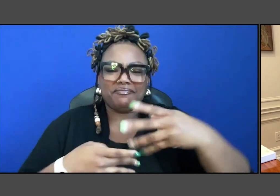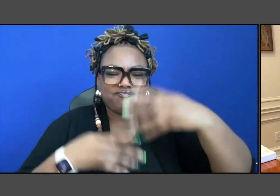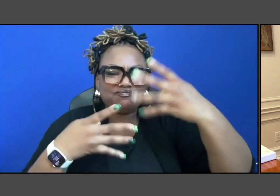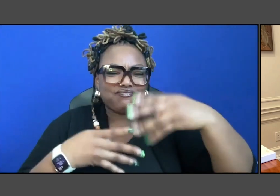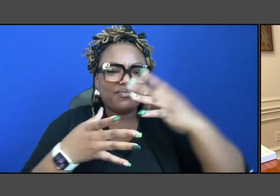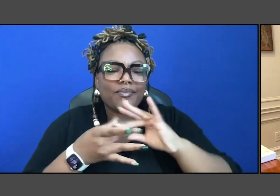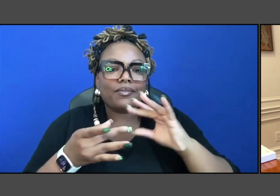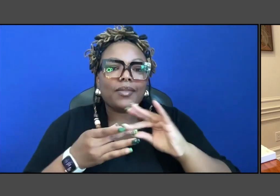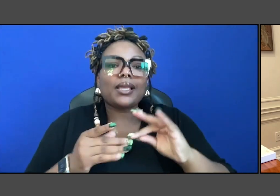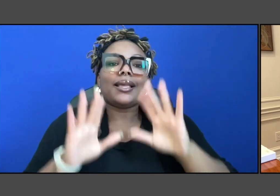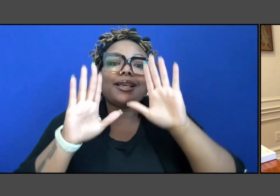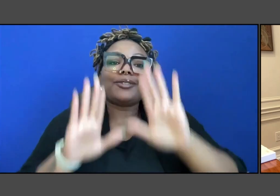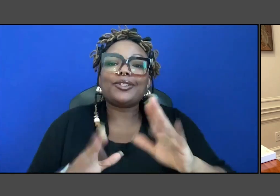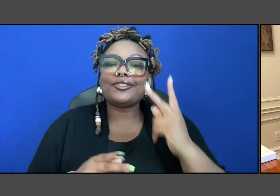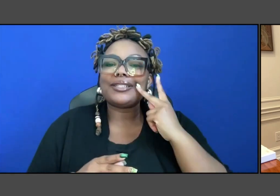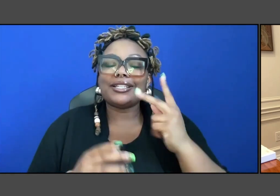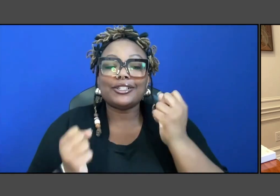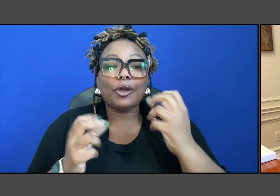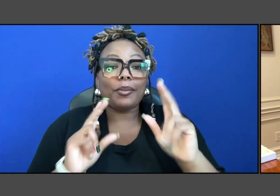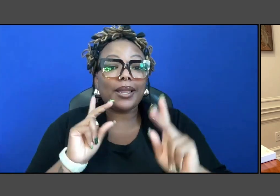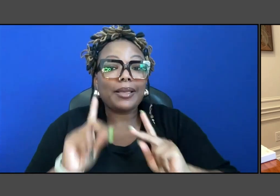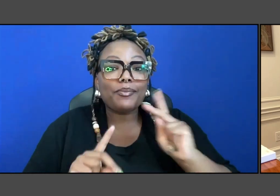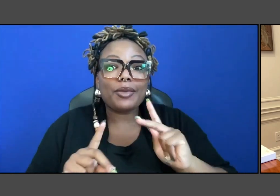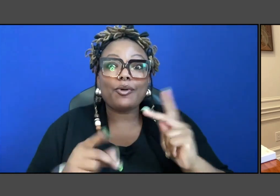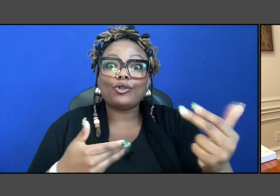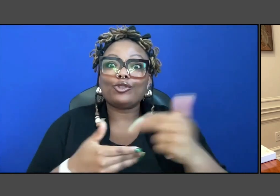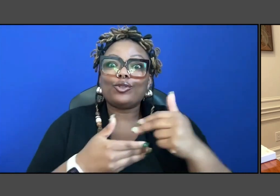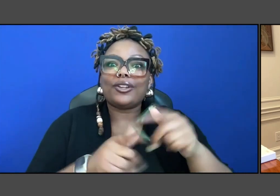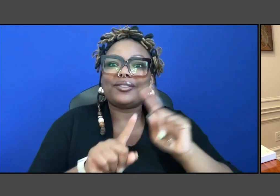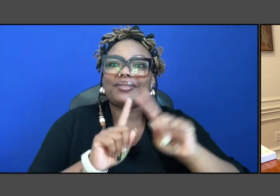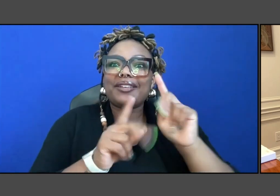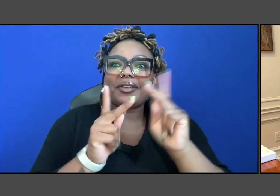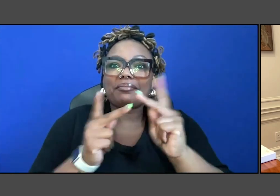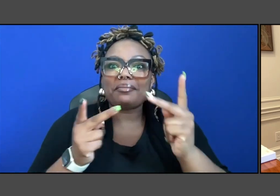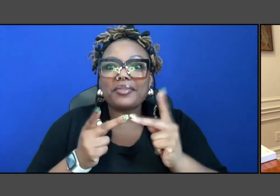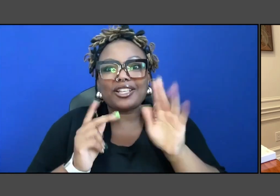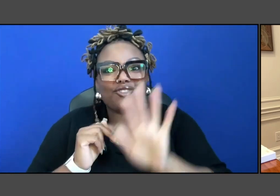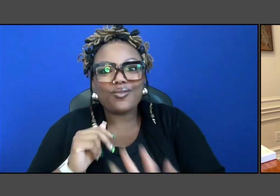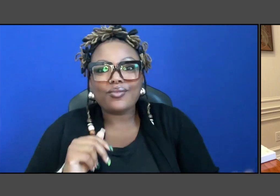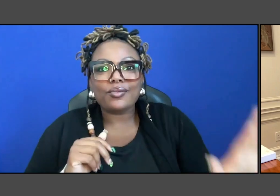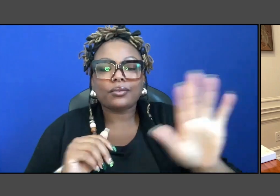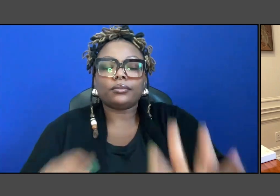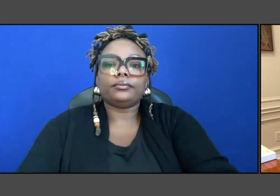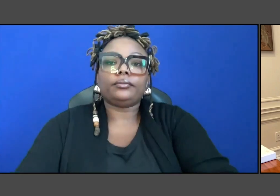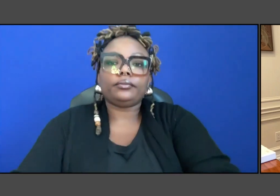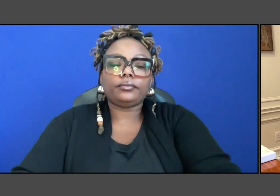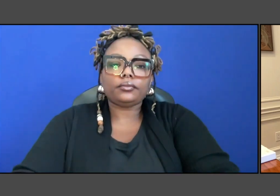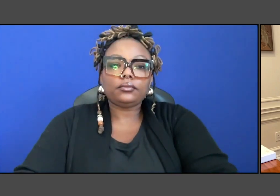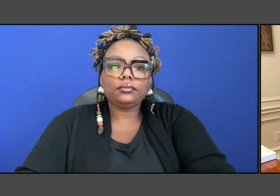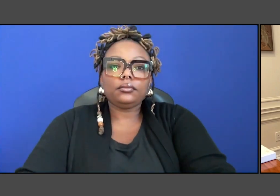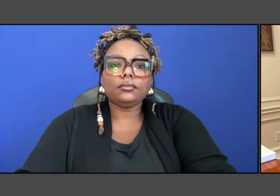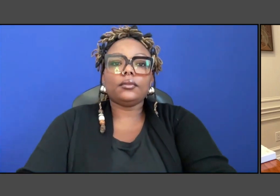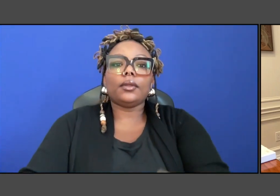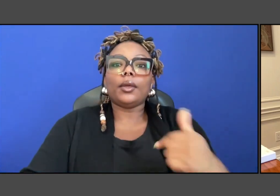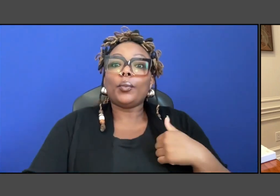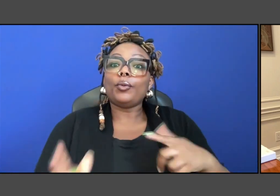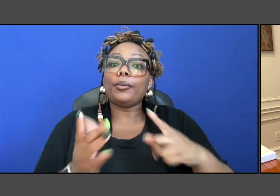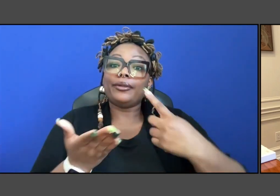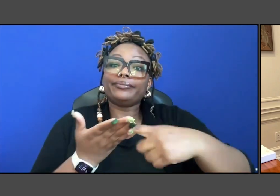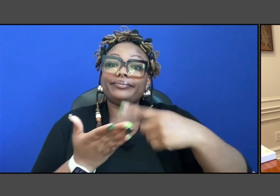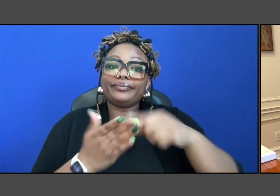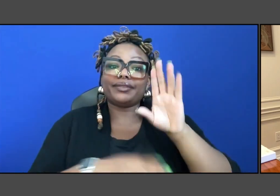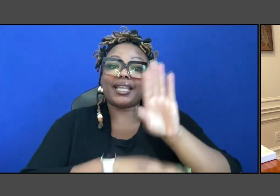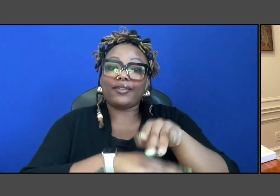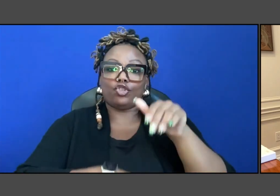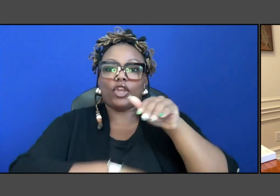wonderful to see so many people tuning in from so many different places. We will be conducting our discussion this afternoon in English, but